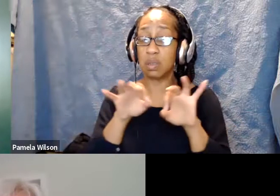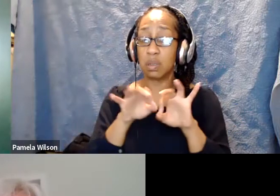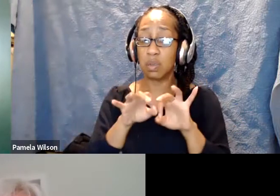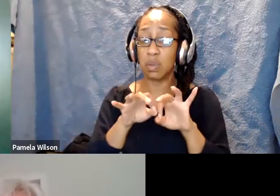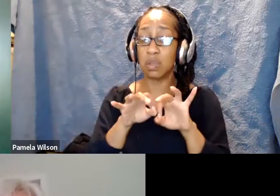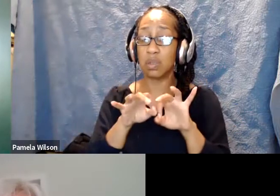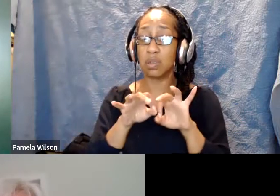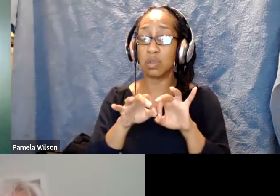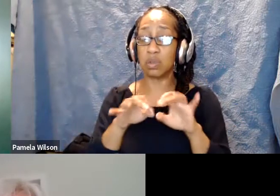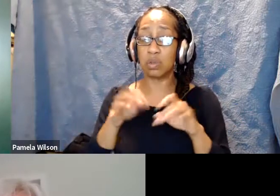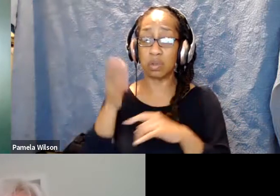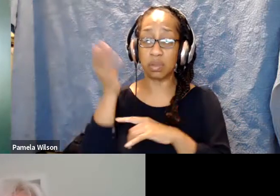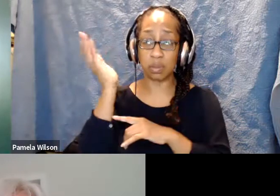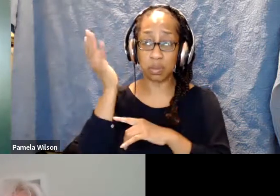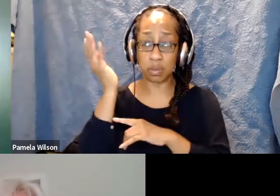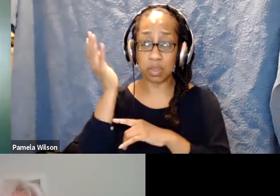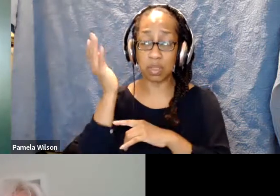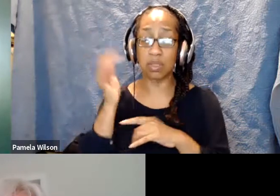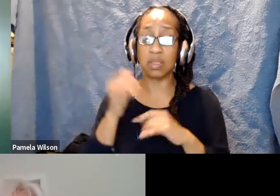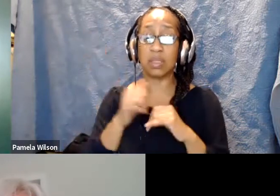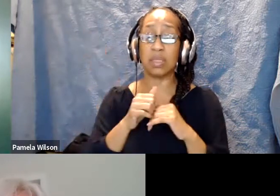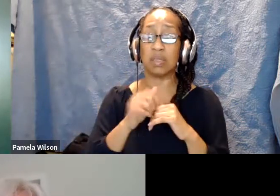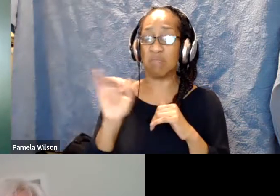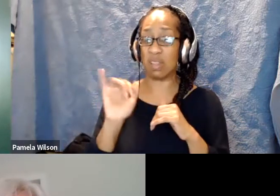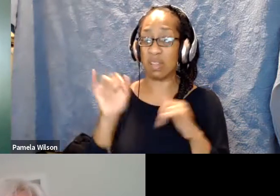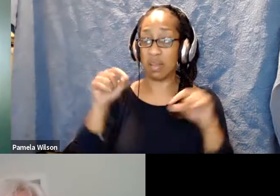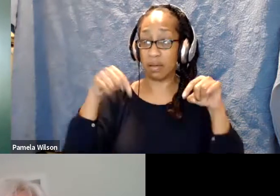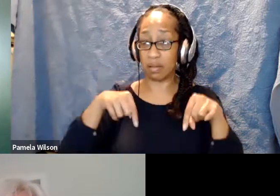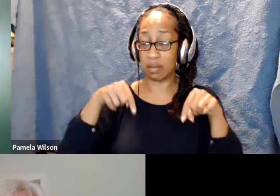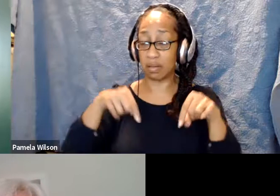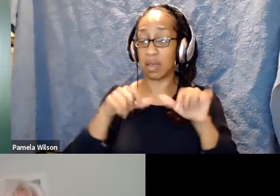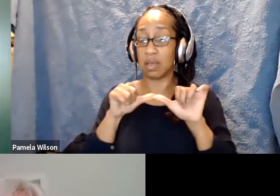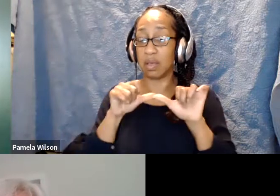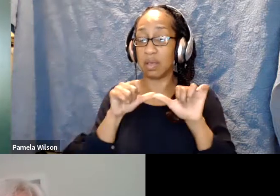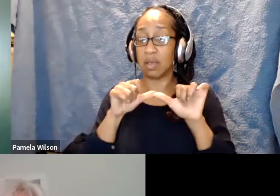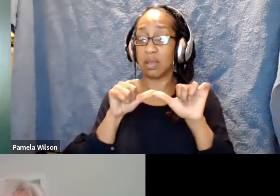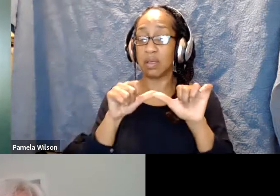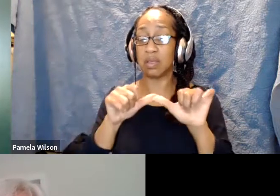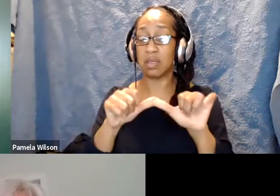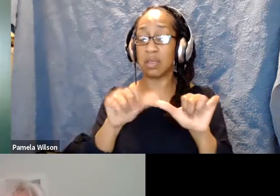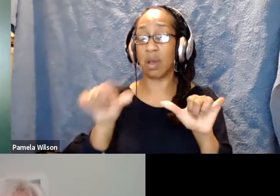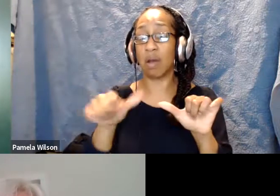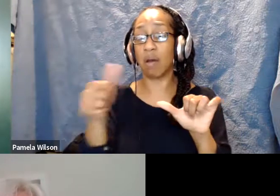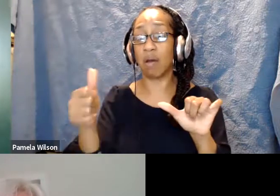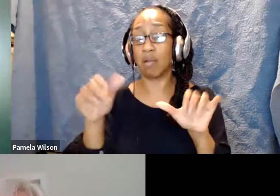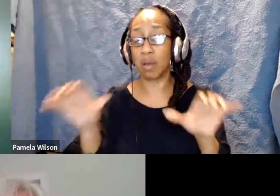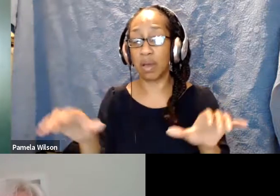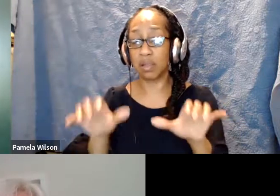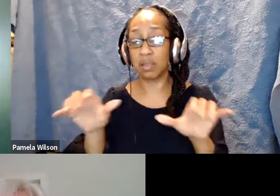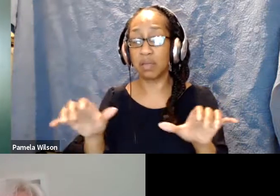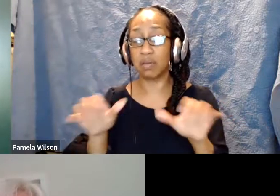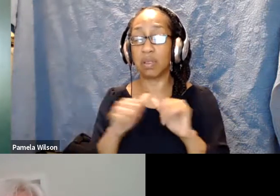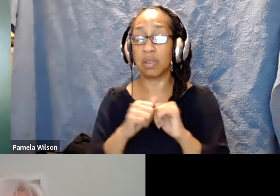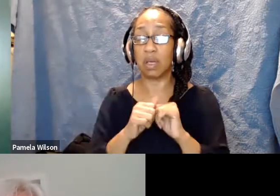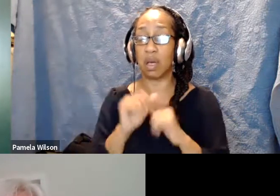speak in presentations such as this, and continue our other activities. Karina